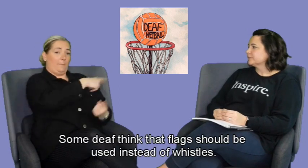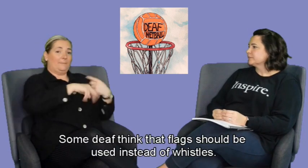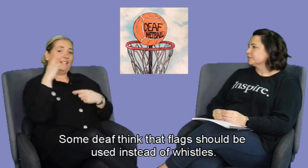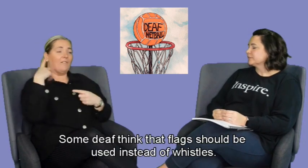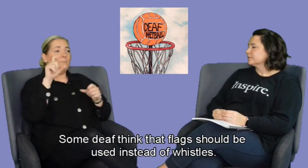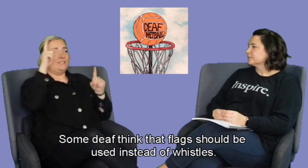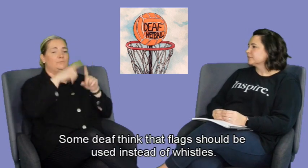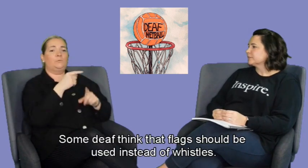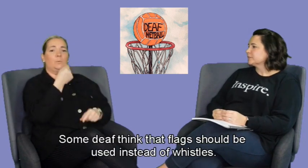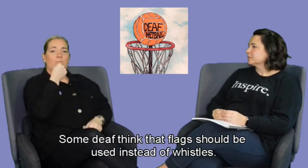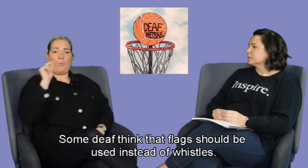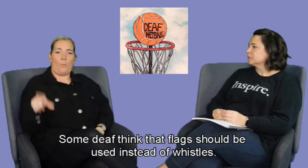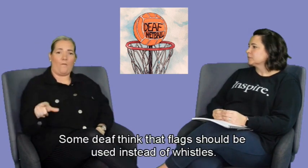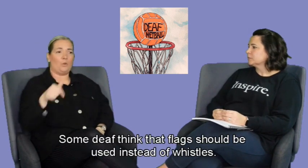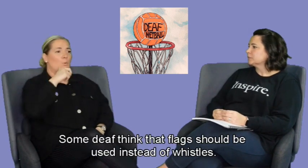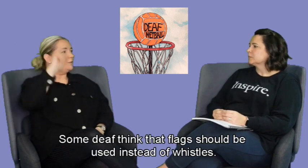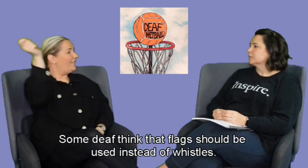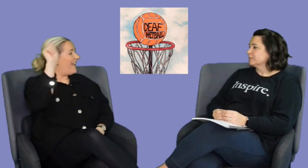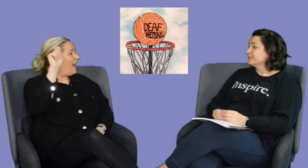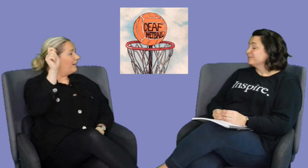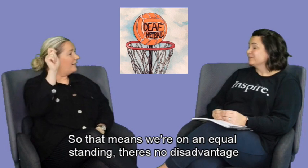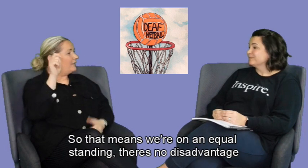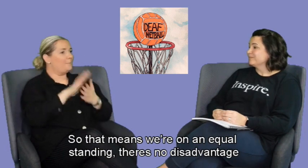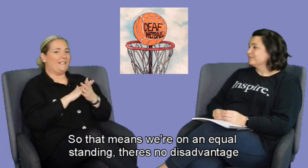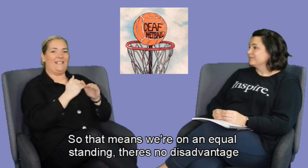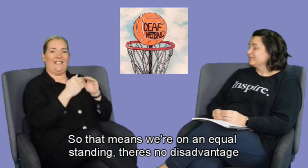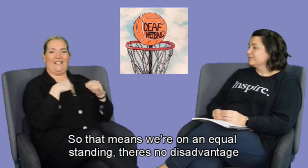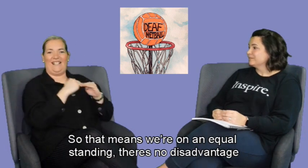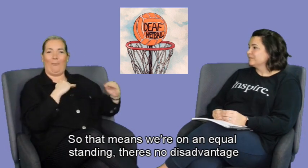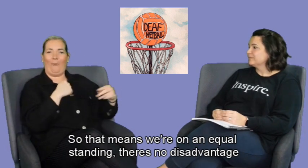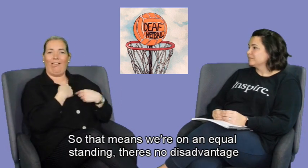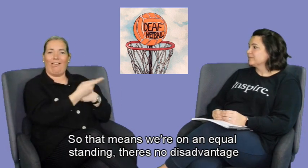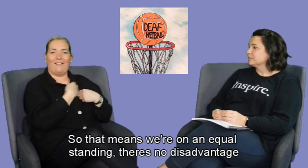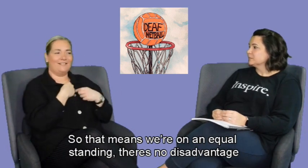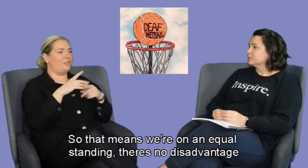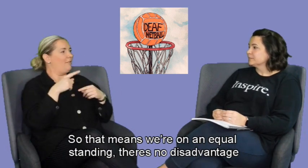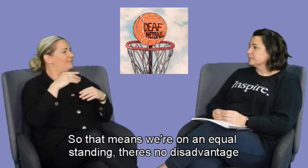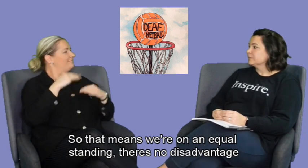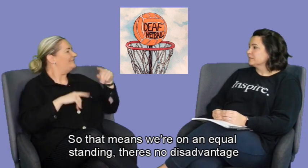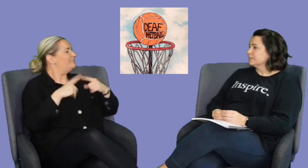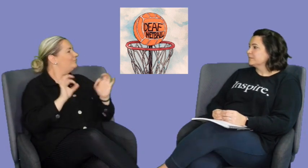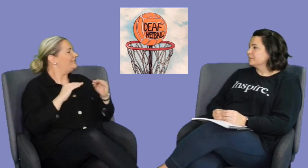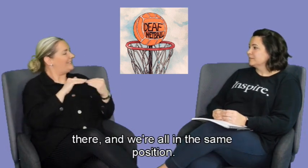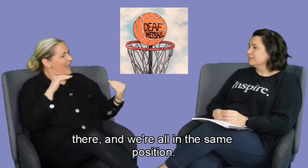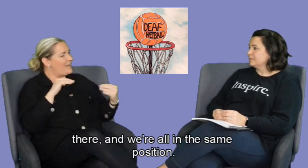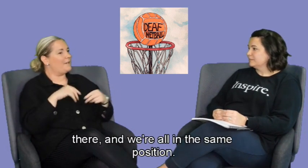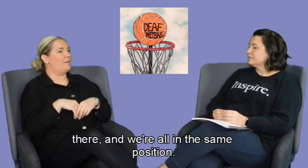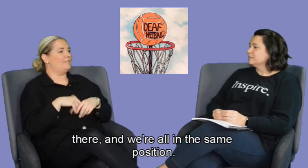think that flags should be used instead of whistles. So that means we're on an equal standing. There's no disadvantage there, and we're all in the